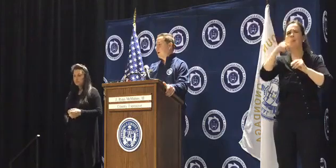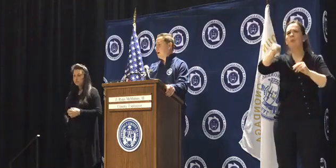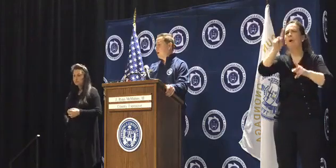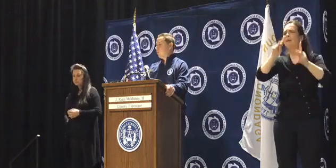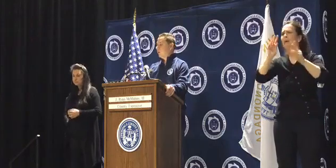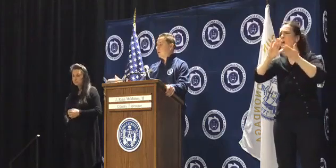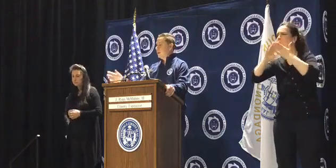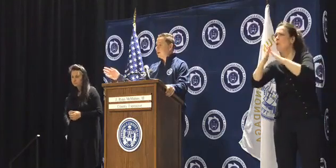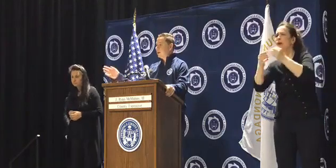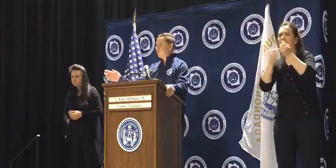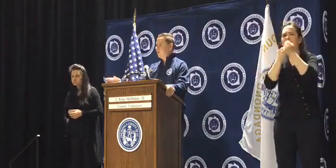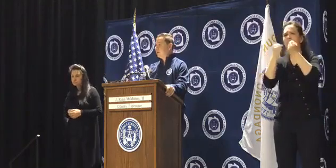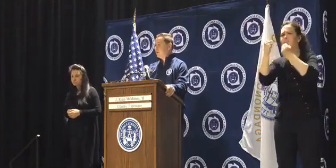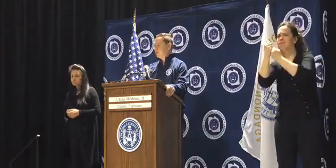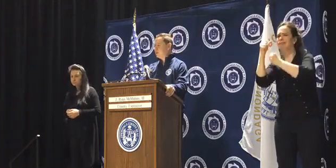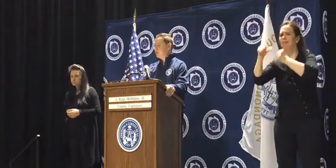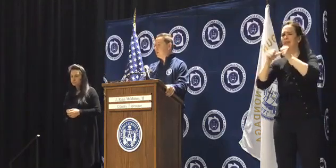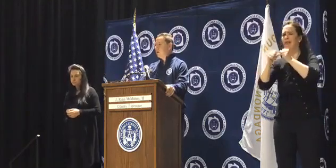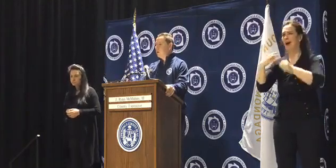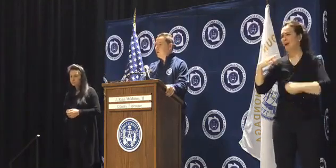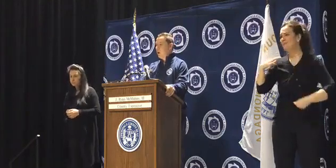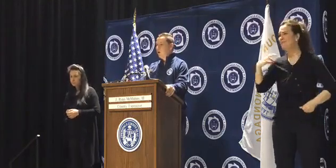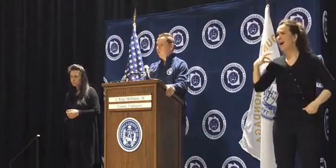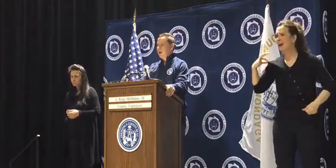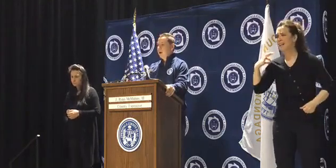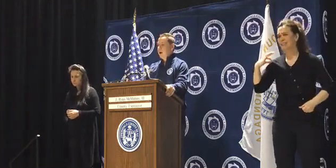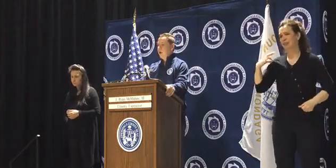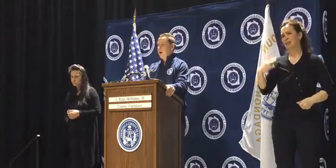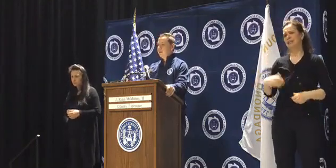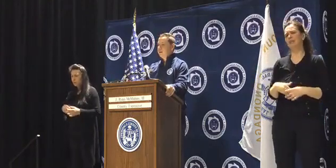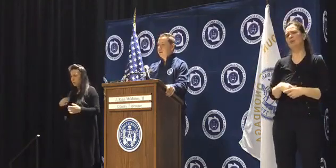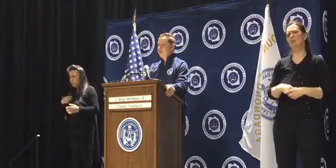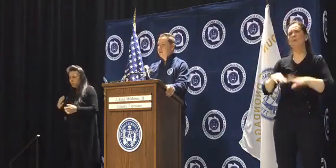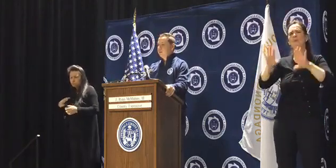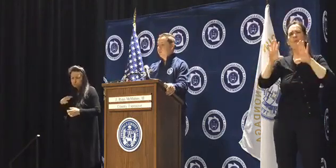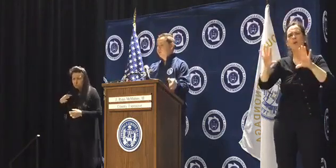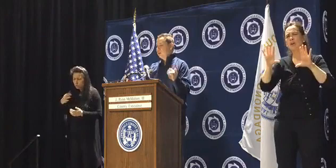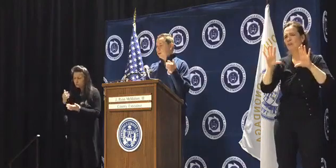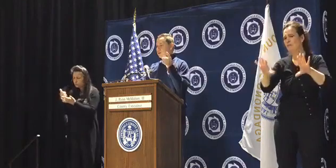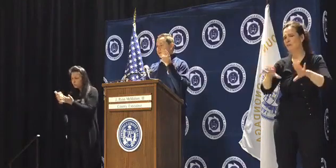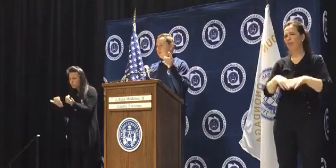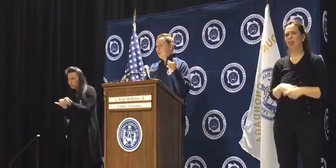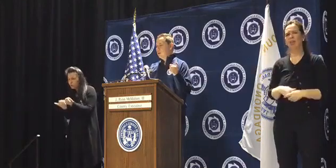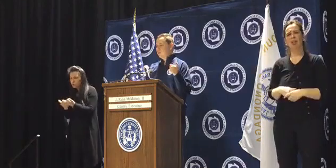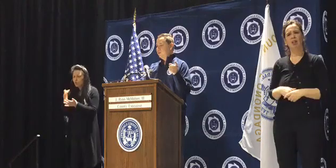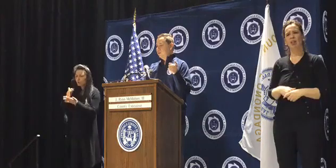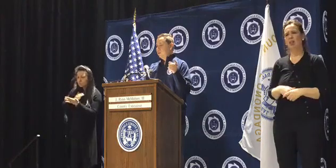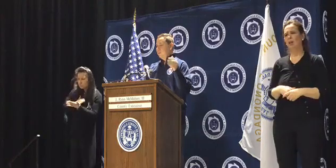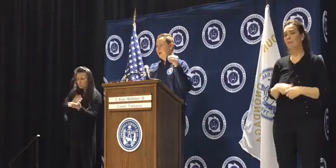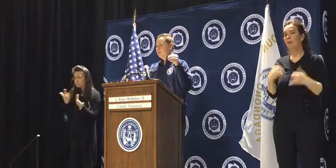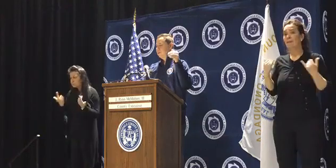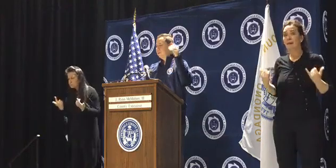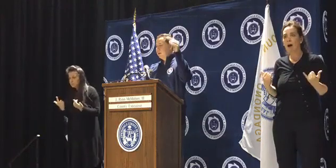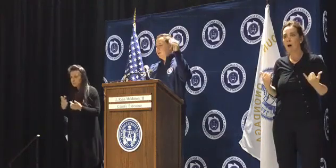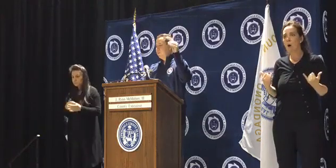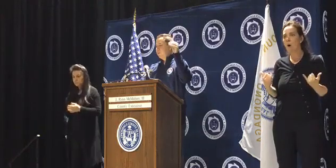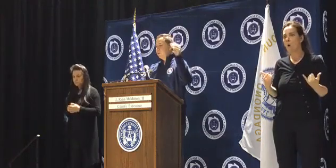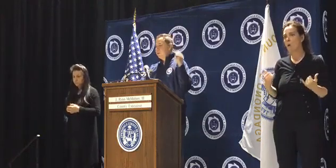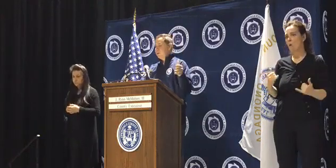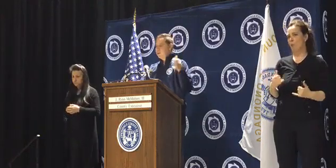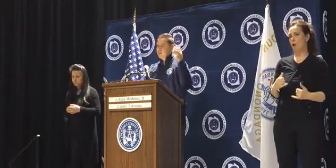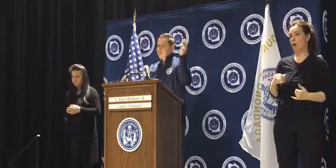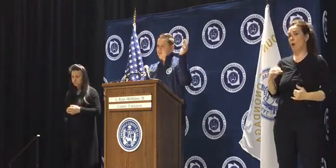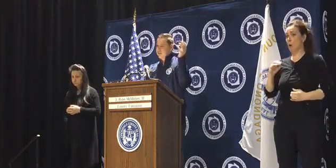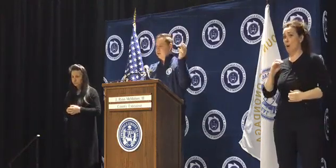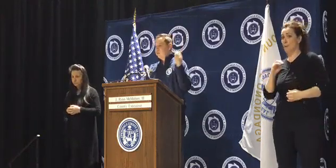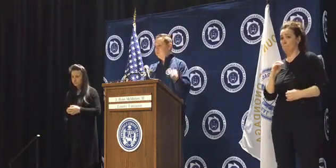how can I help? We're getting inundated with volunteers. But right now, I think the percentages of positive to negative